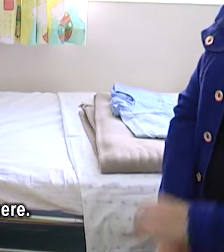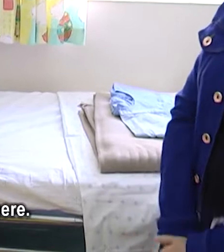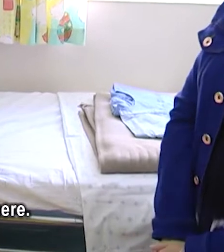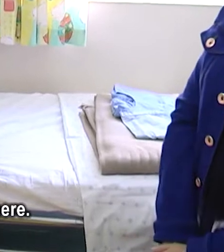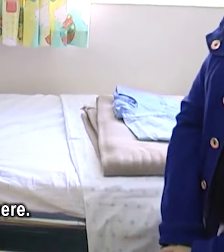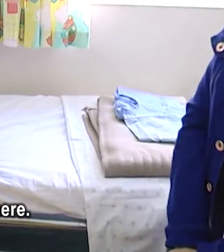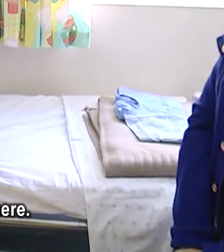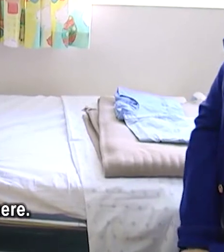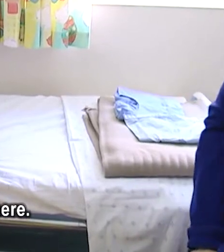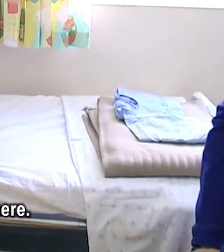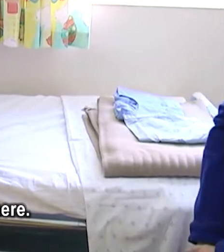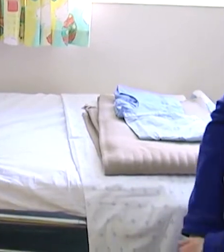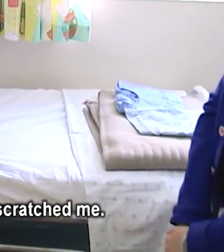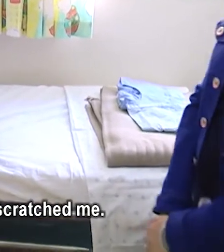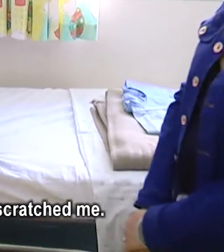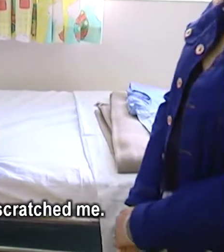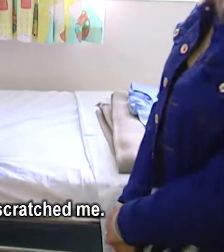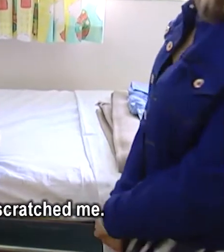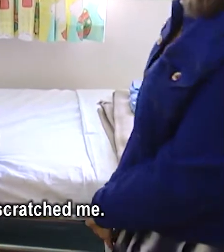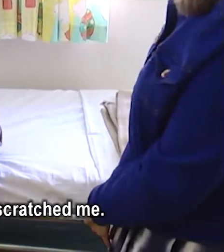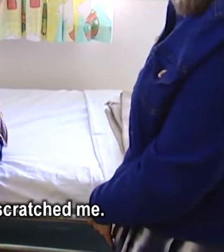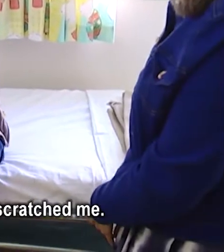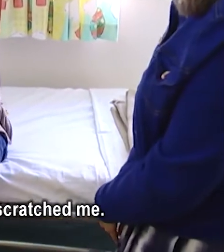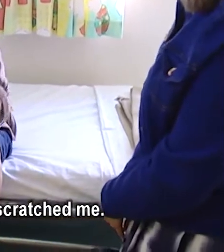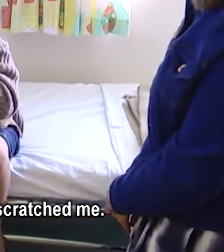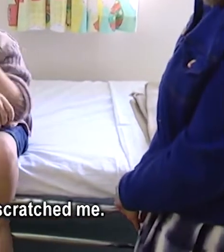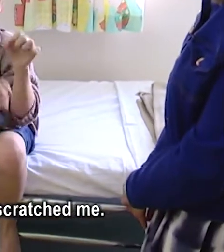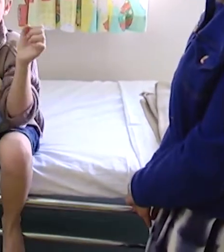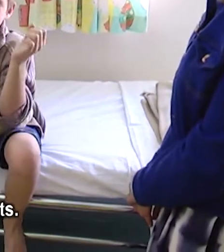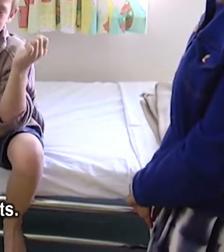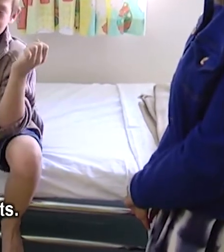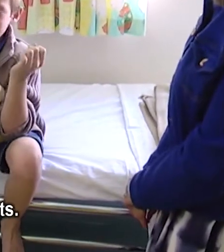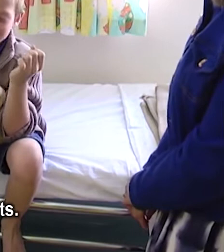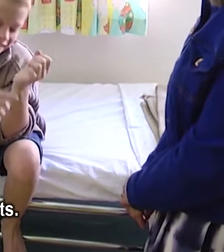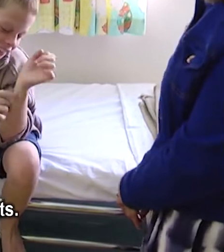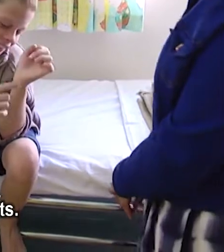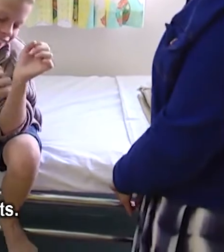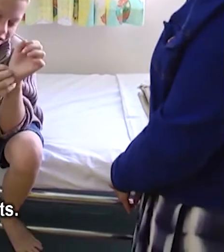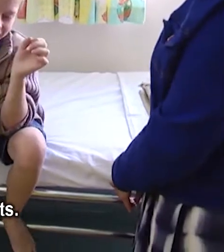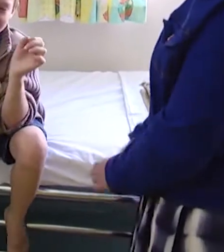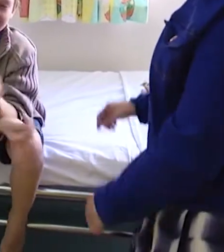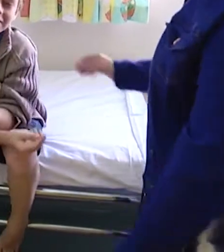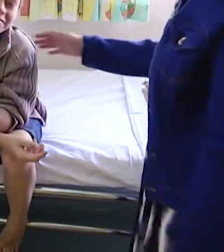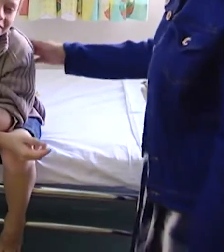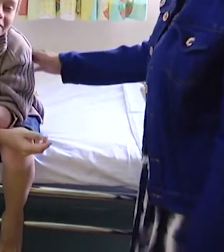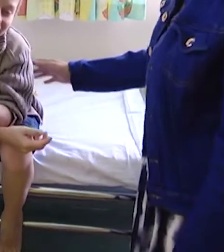Look here. The teddy bear scratched me. It hurts.